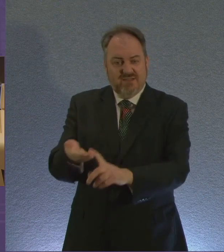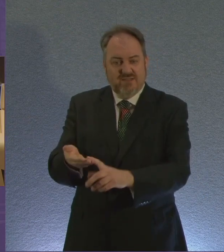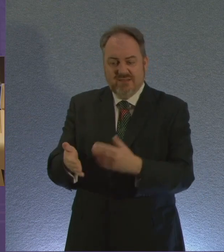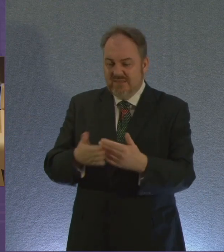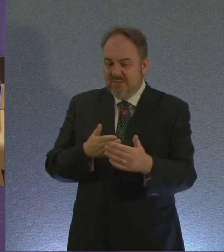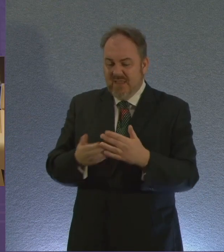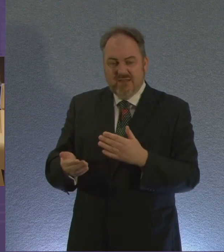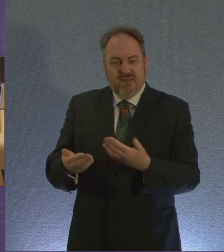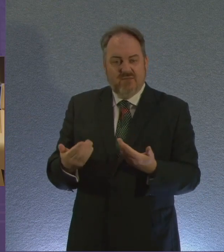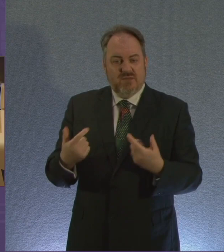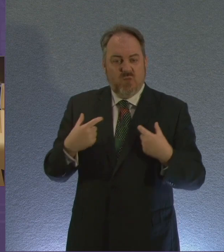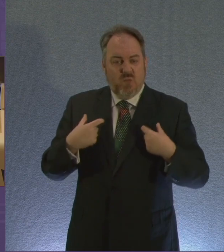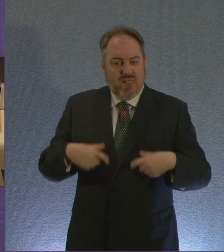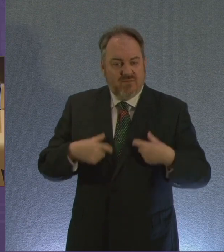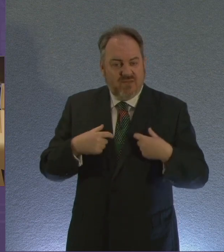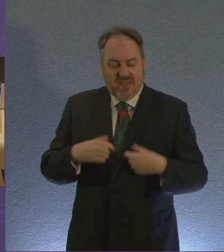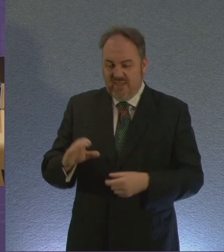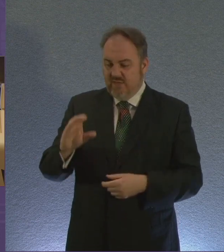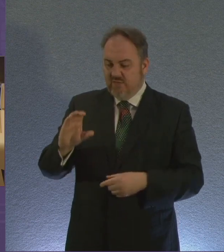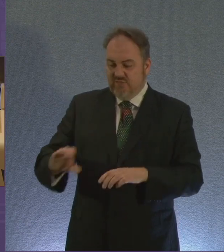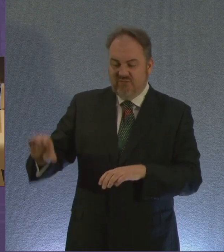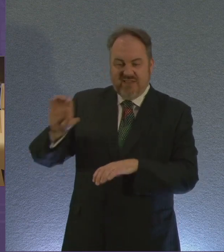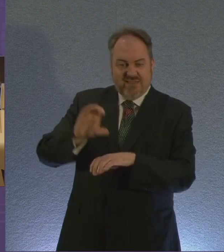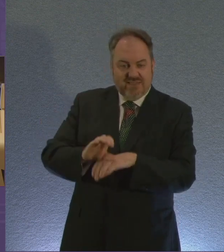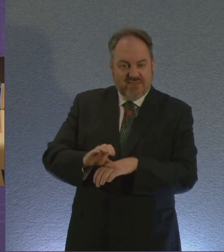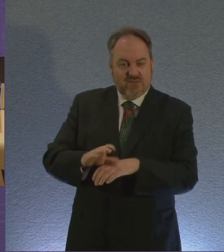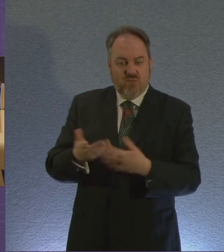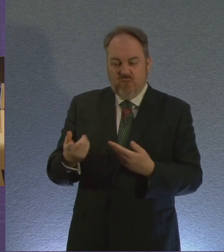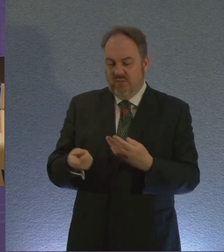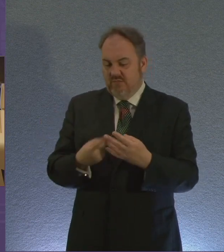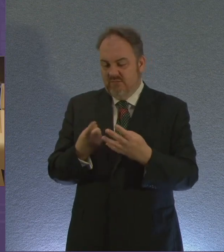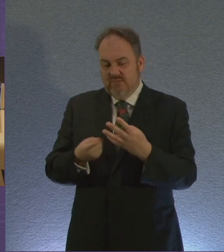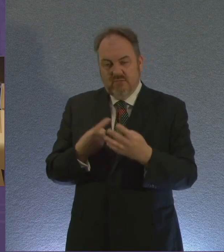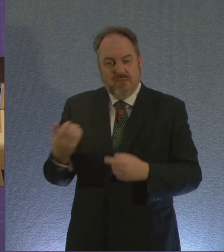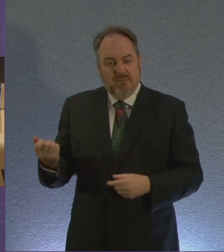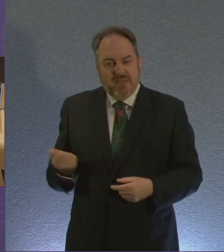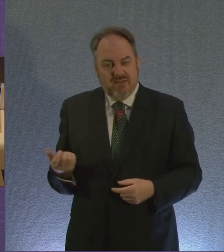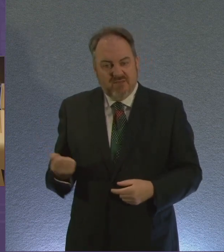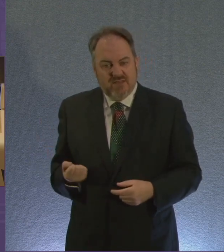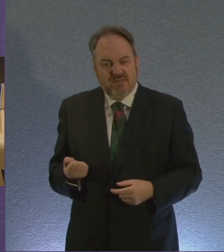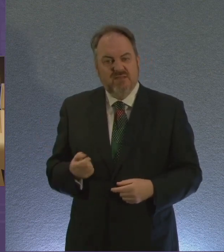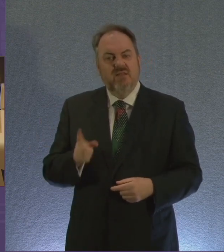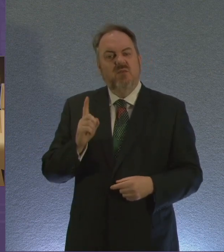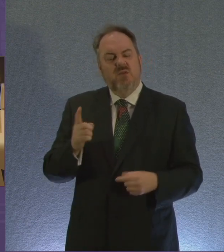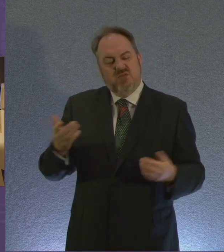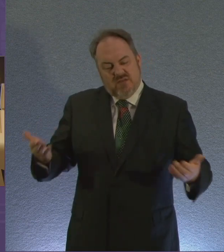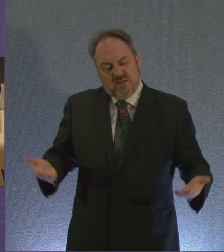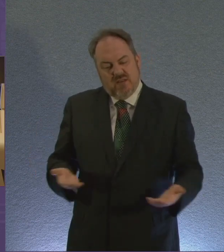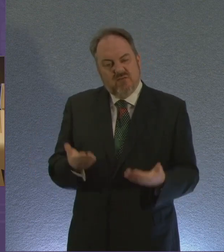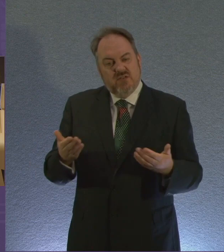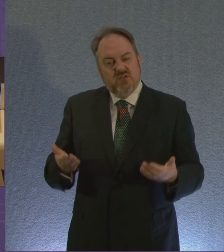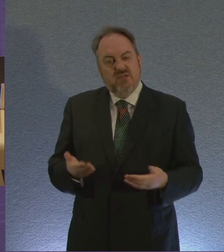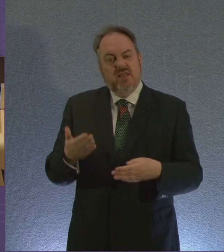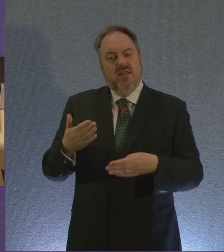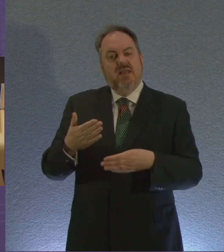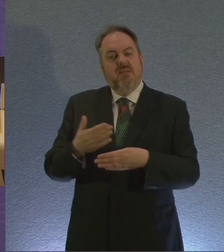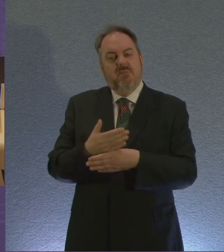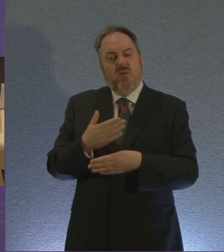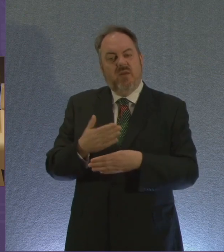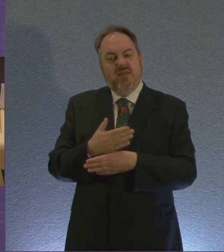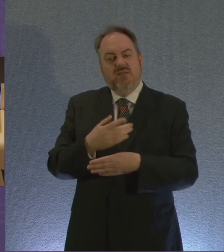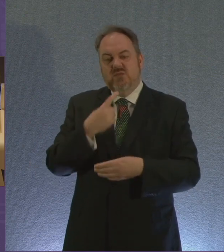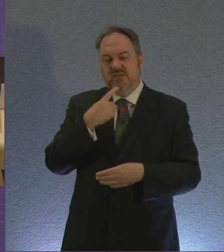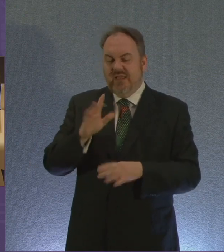welfare credits? And does the Cabinet Secretary agree with me that we need employers to make proper use of furlough leave to avoid people